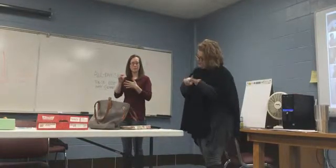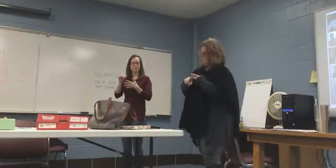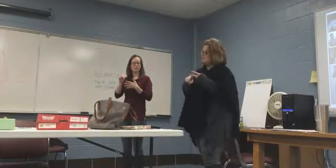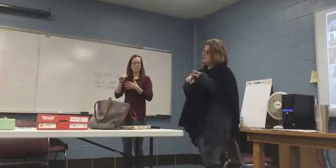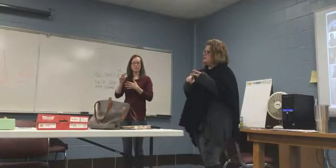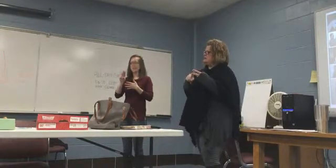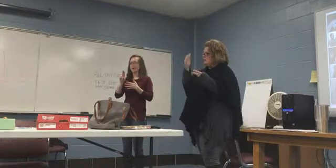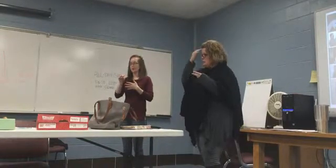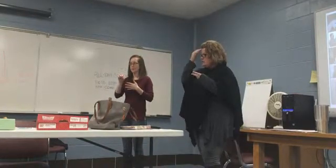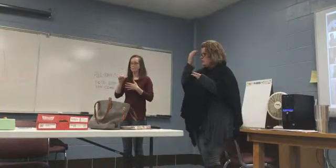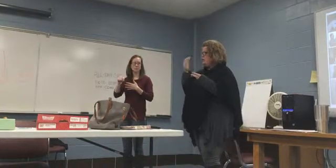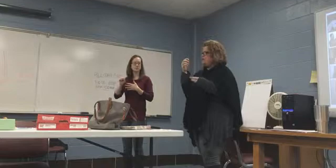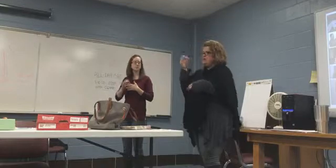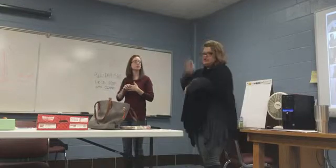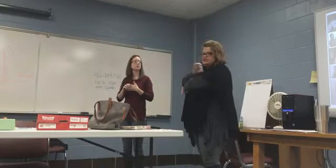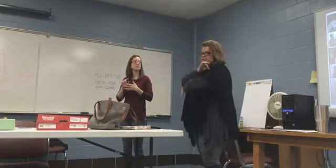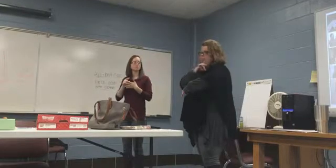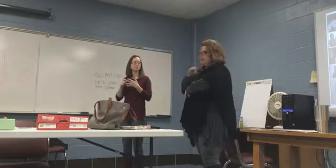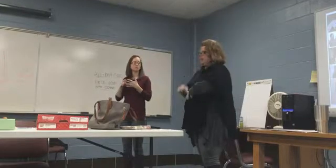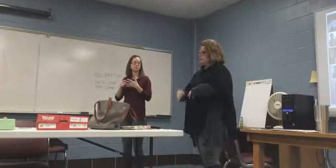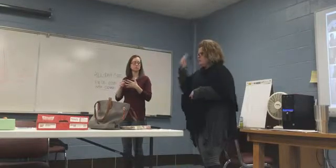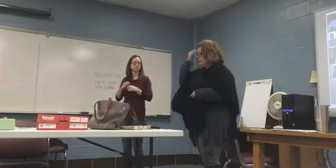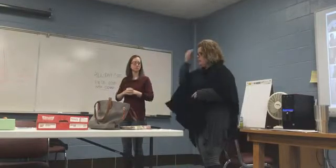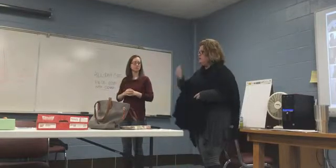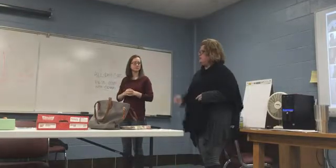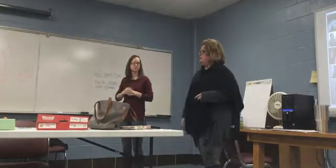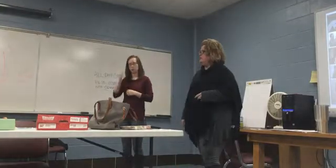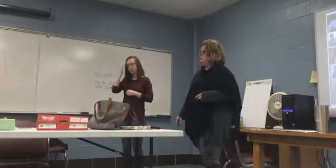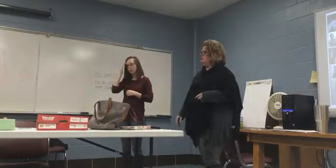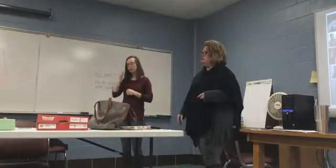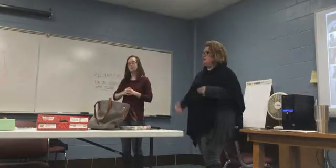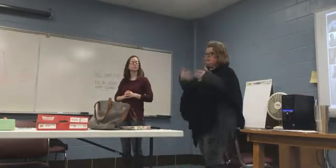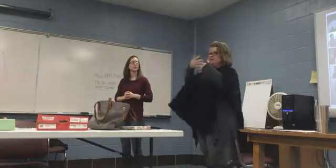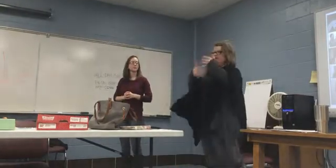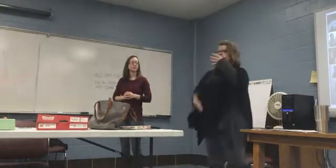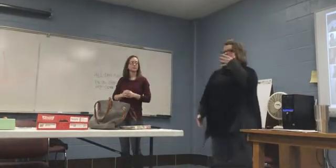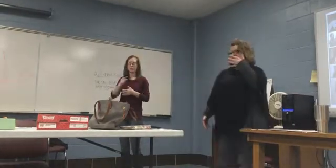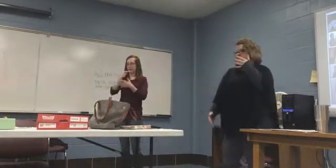mumps, you know, chicken pox, you know. You need a list of those